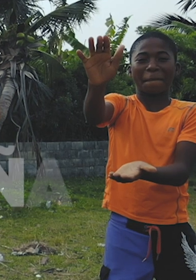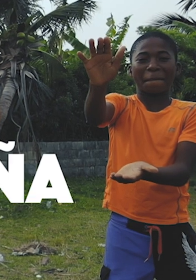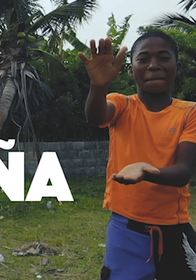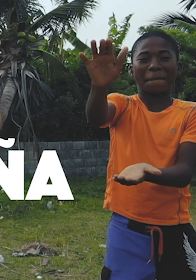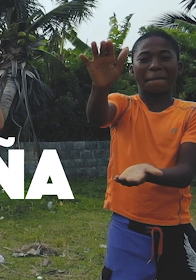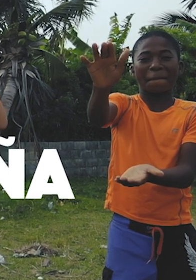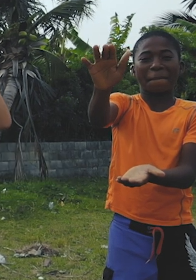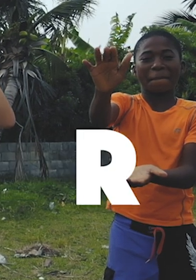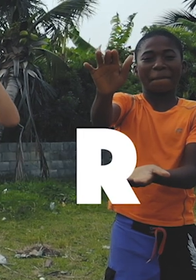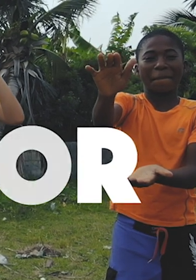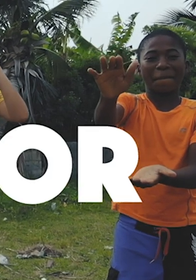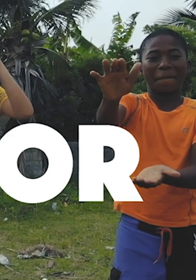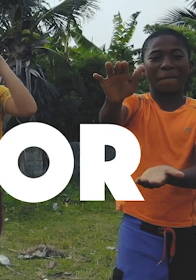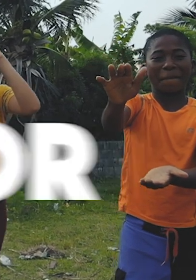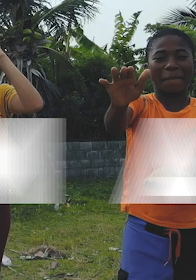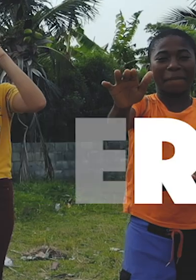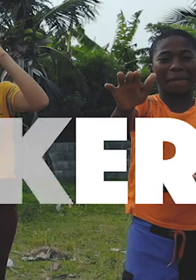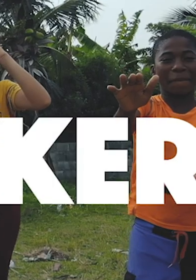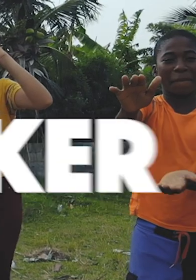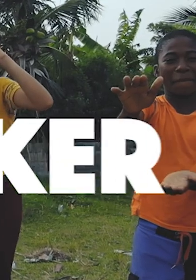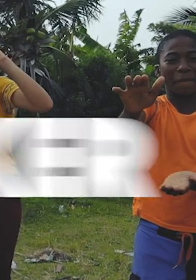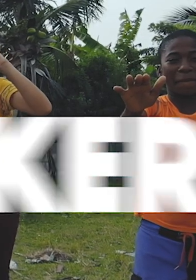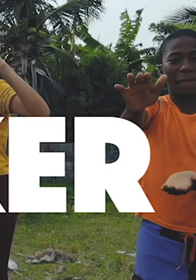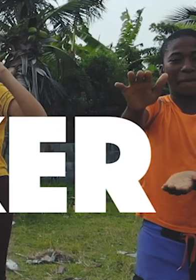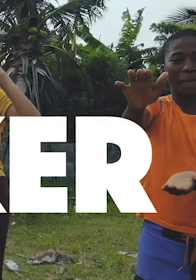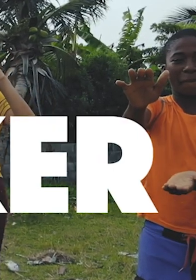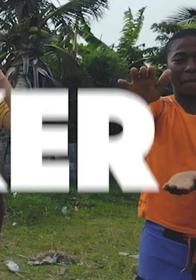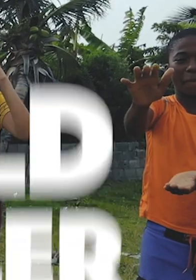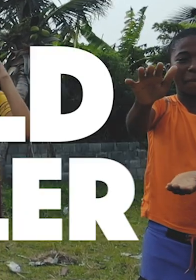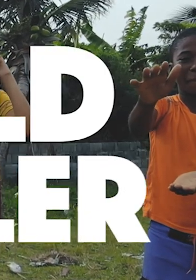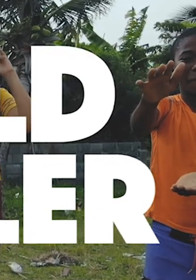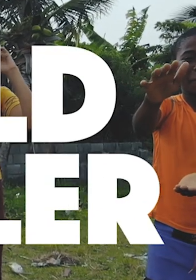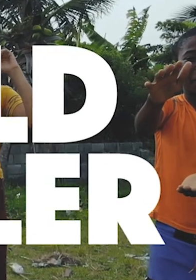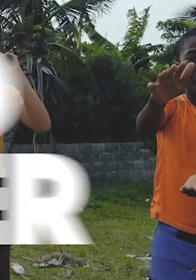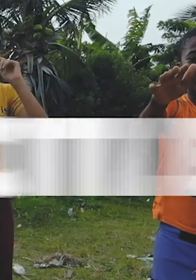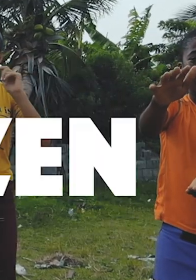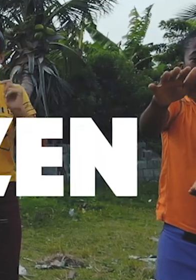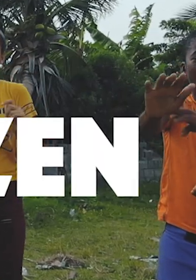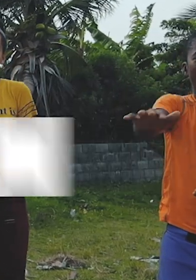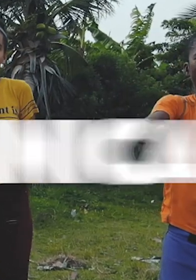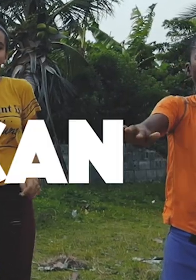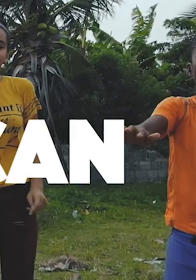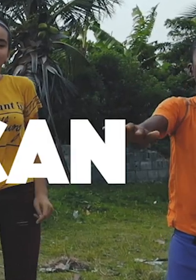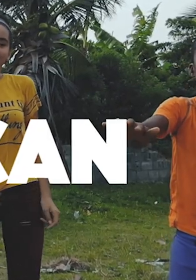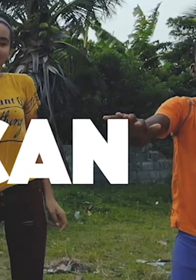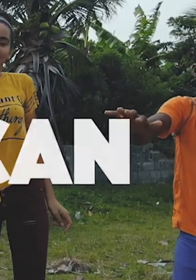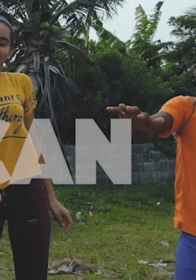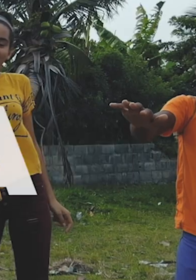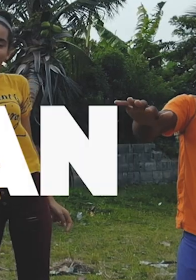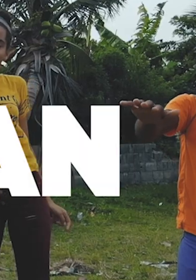My name is Laura Peña. I am an animator, filmmaker, speaker, a world traveler, US citizen,